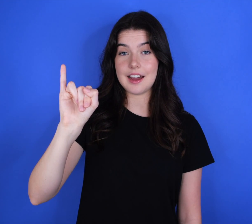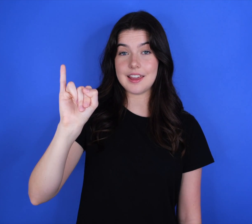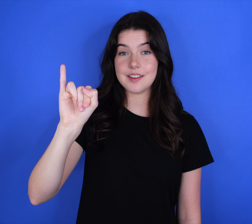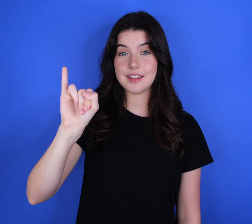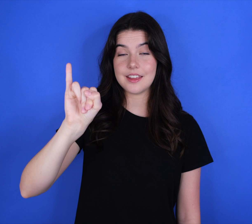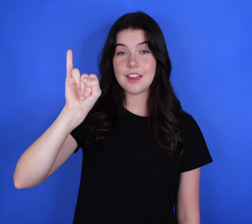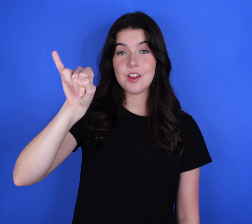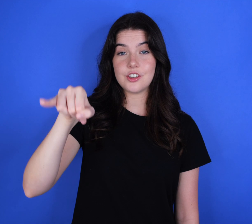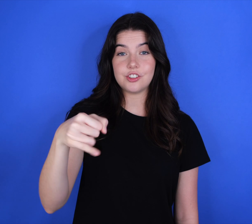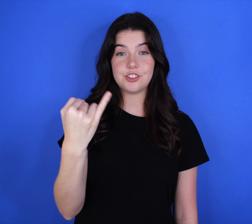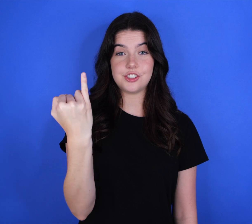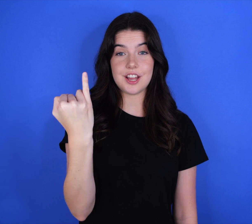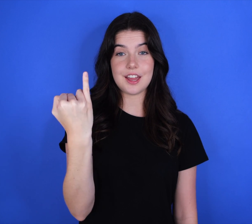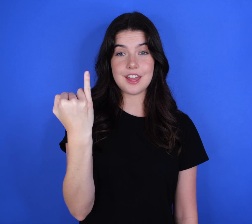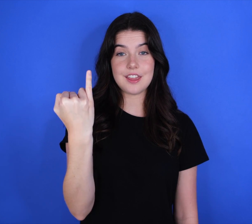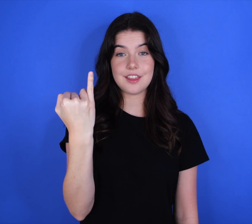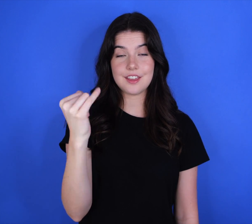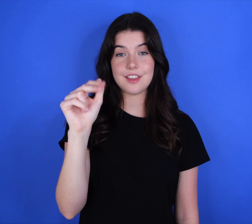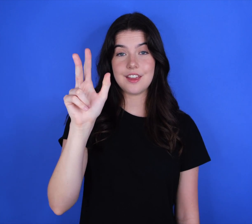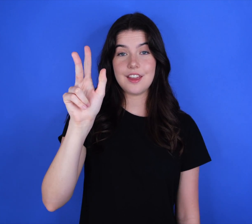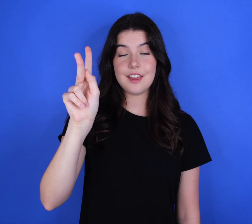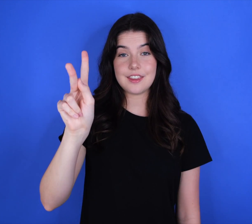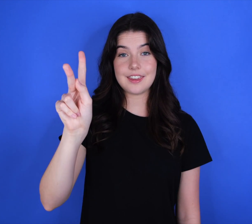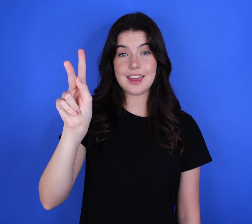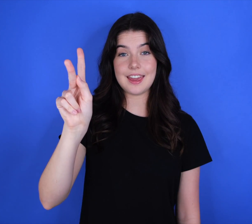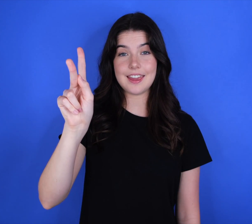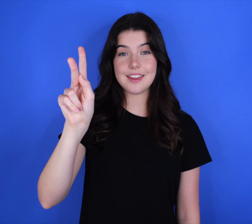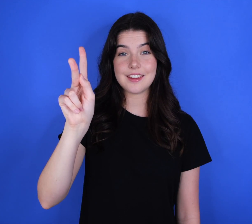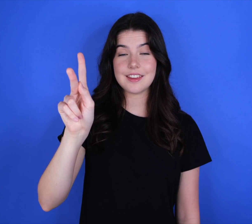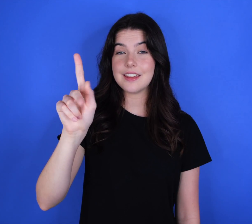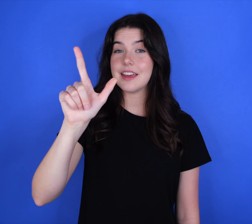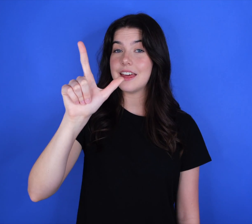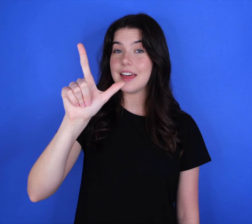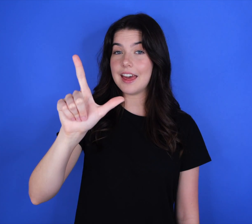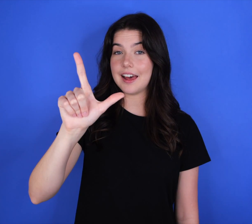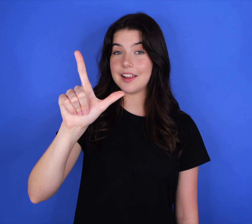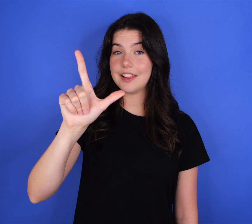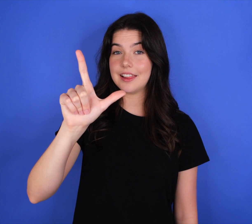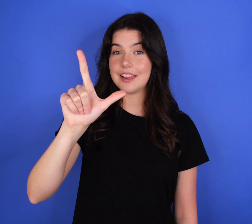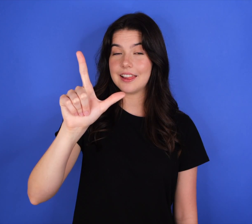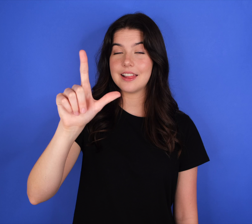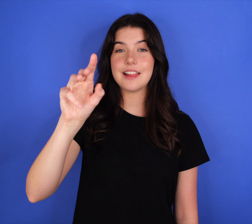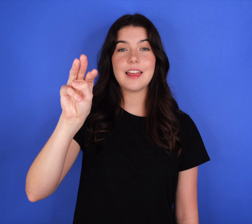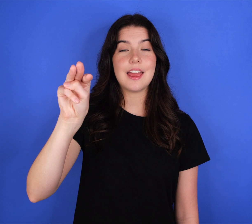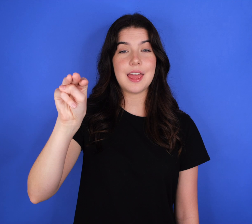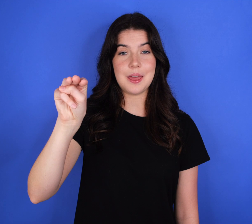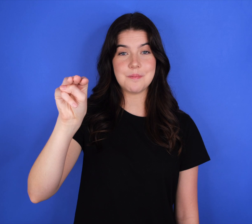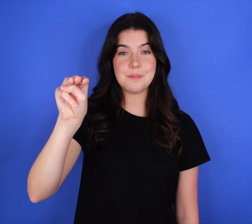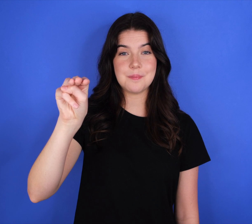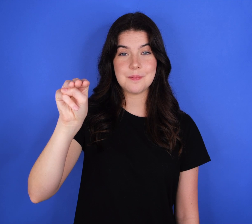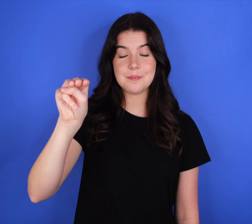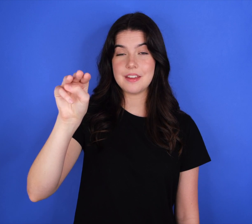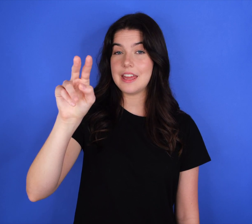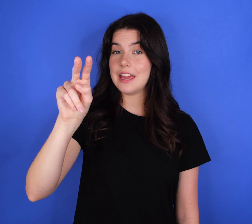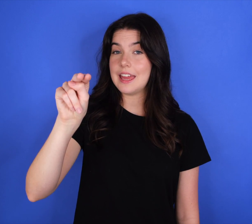I, J, K, L, M,